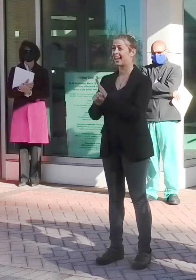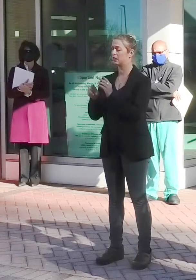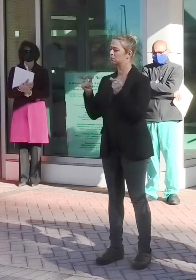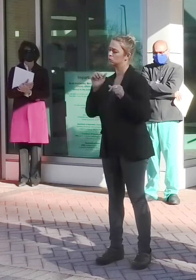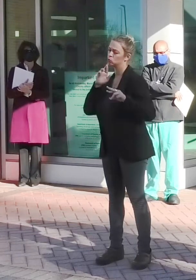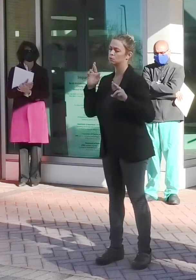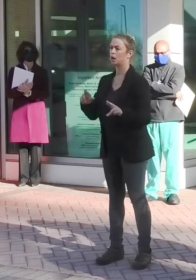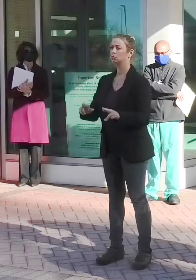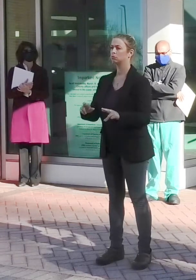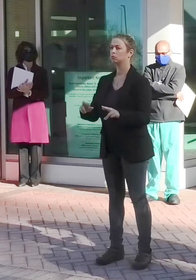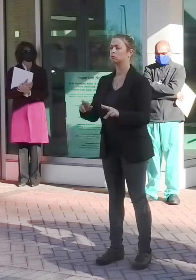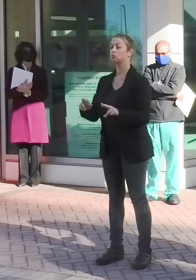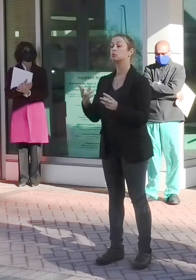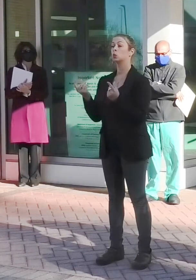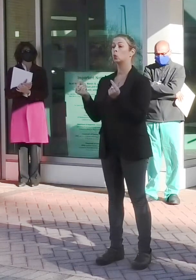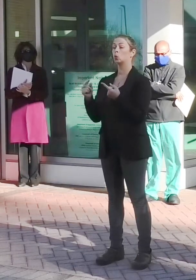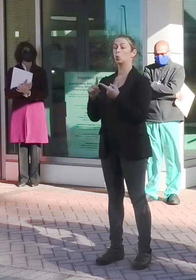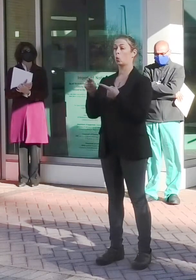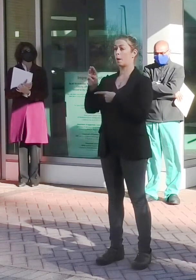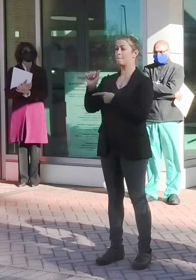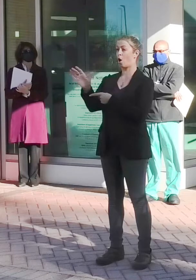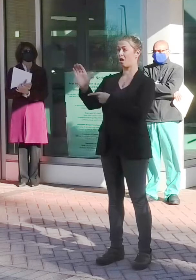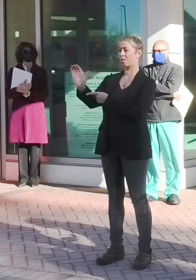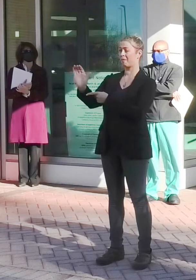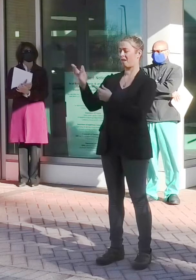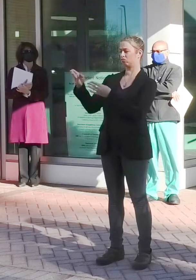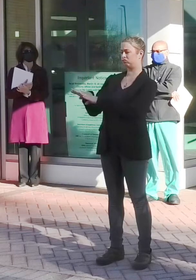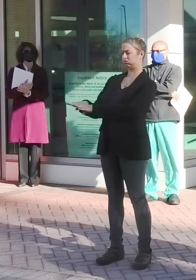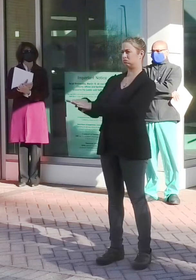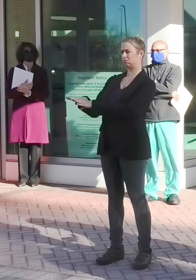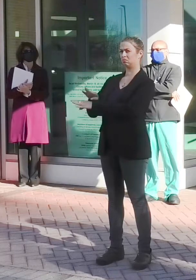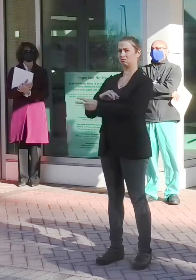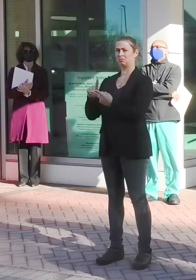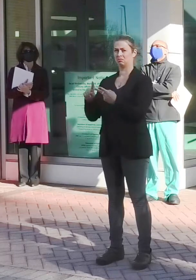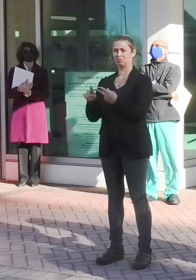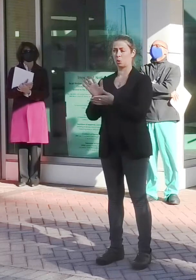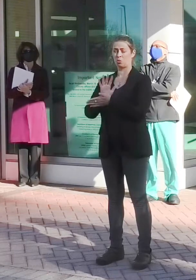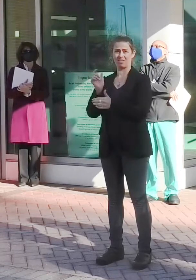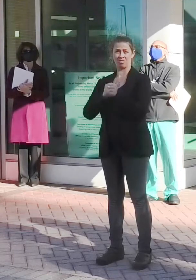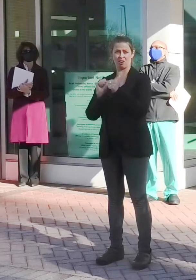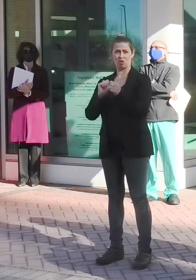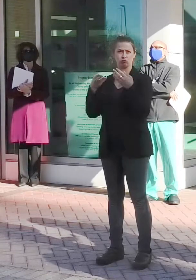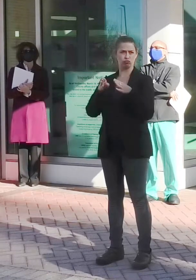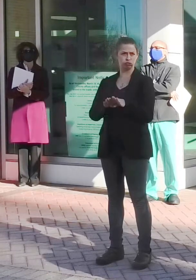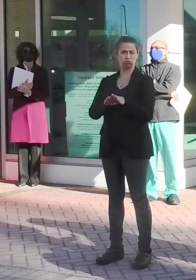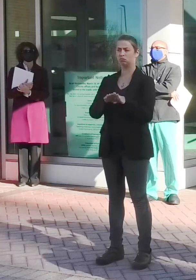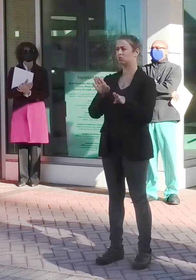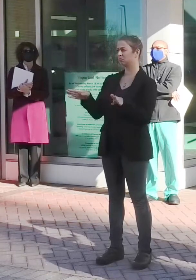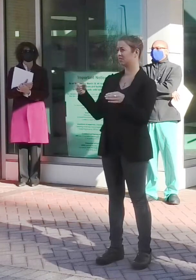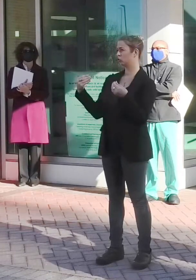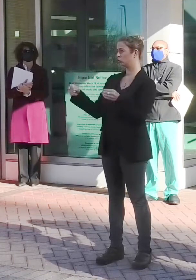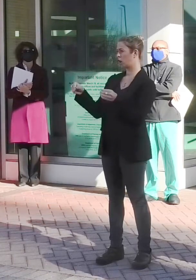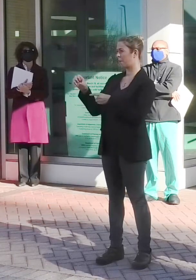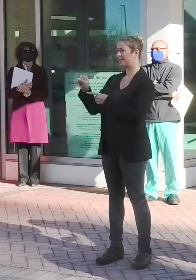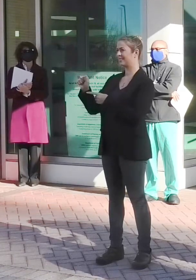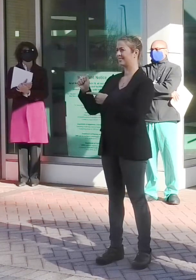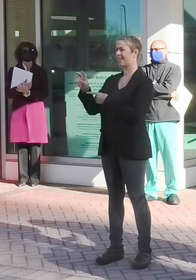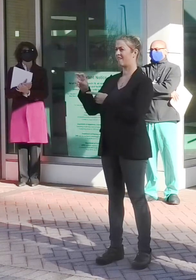including closing our mall in Columbia, movie theaters, and the shops at Savage